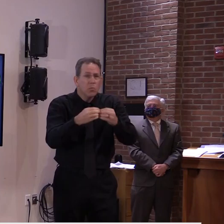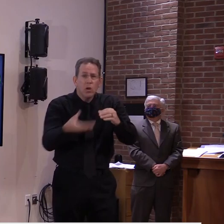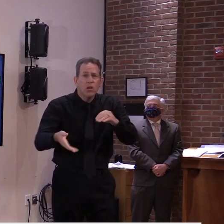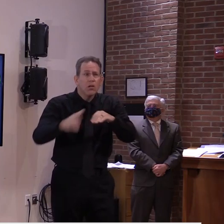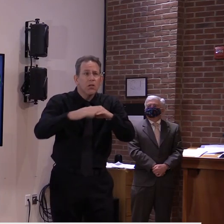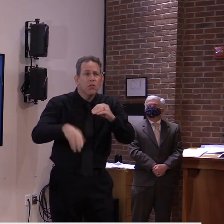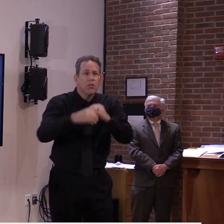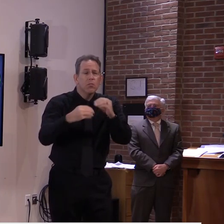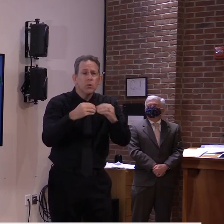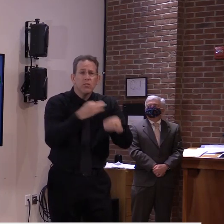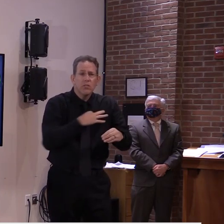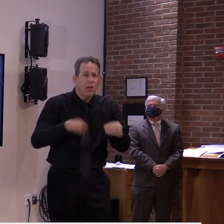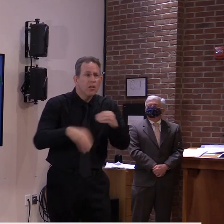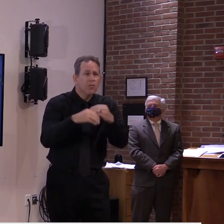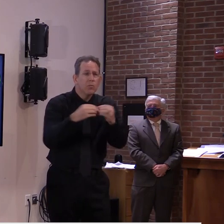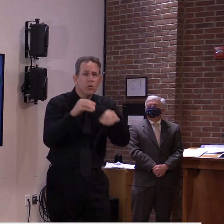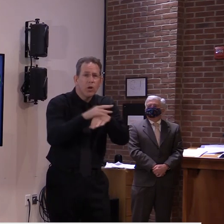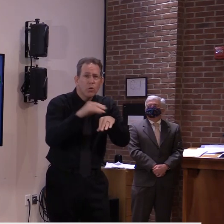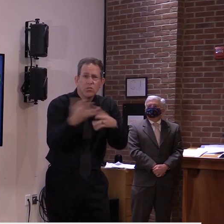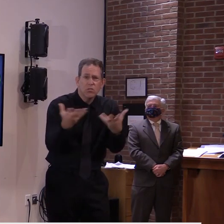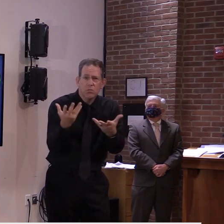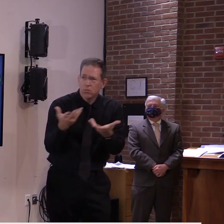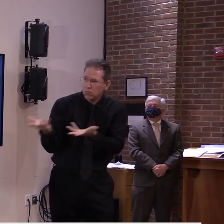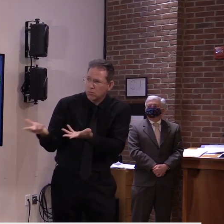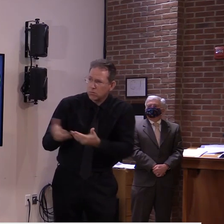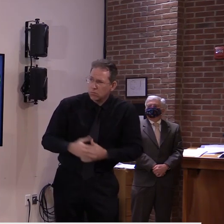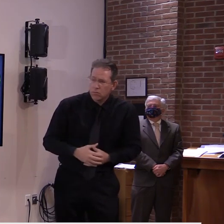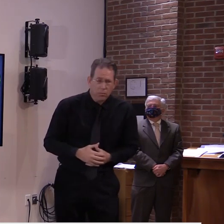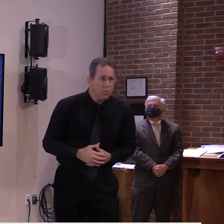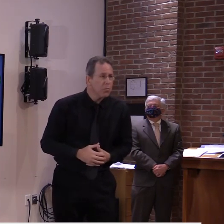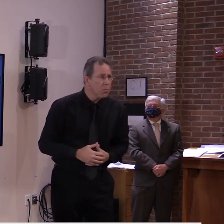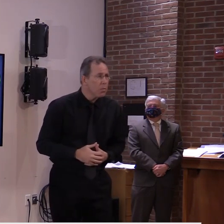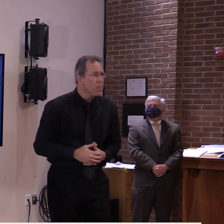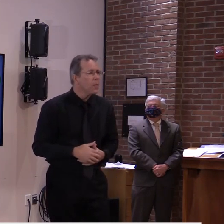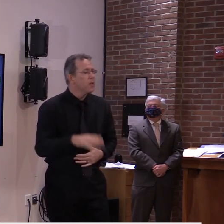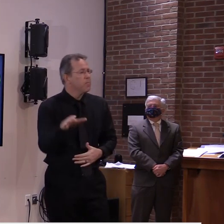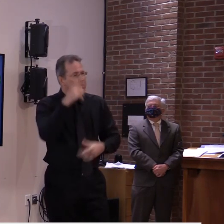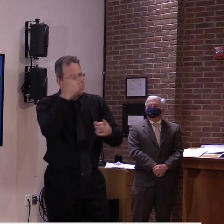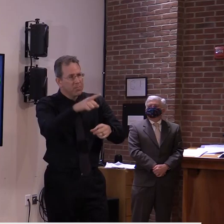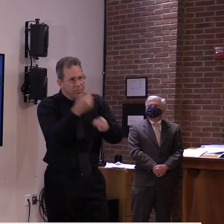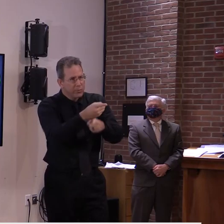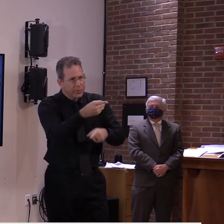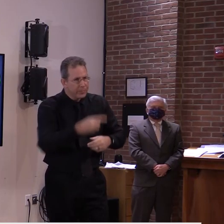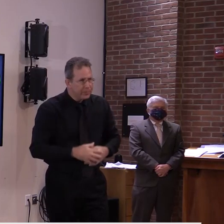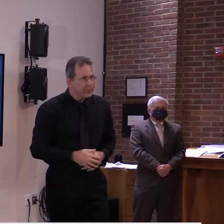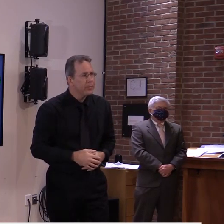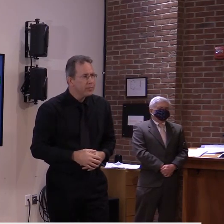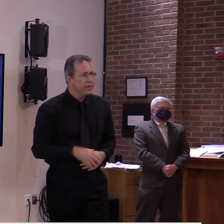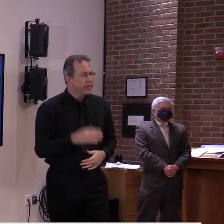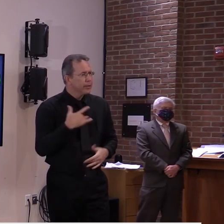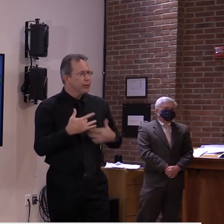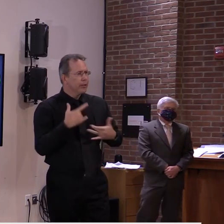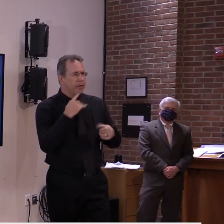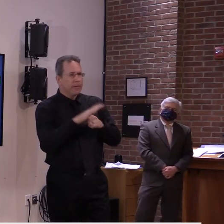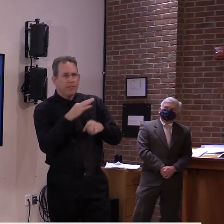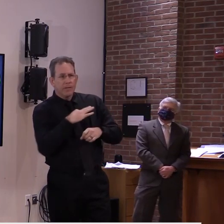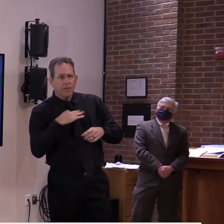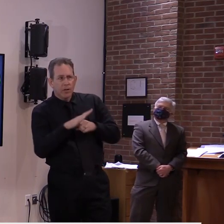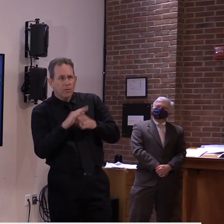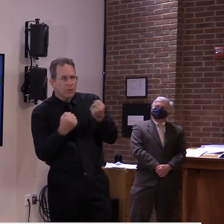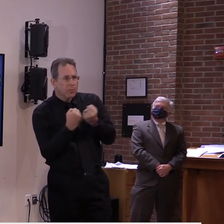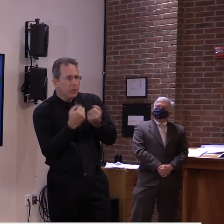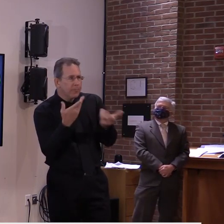Do you have some kind of resources available to increase staffing or make these resources more available? Yeah, we're always concerned about having enough people to help. This was pre-pandemic, but we have